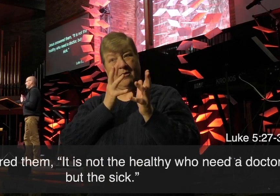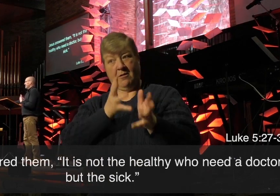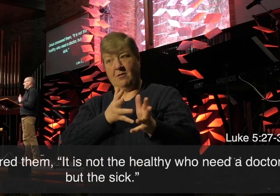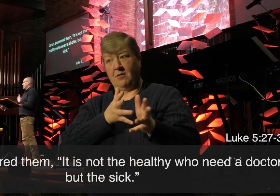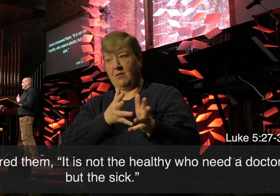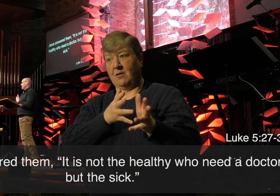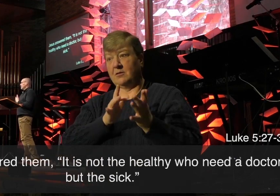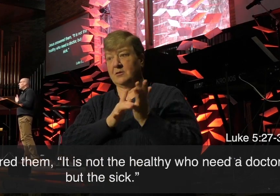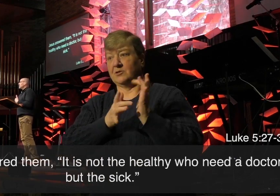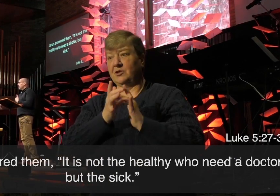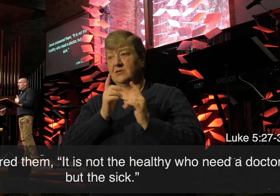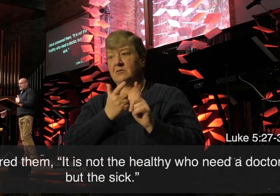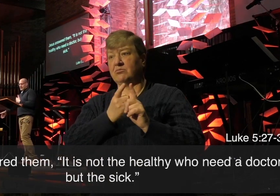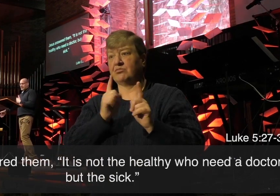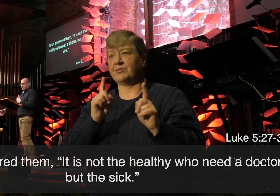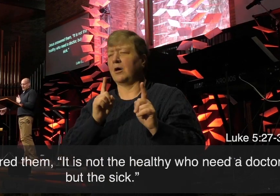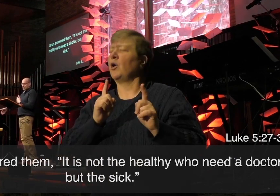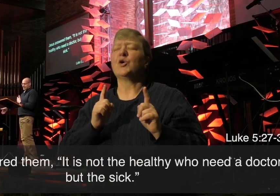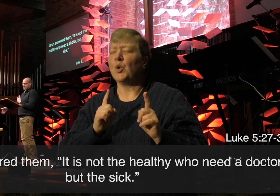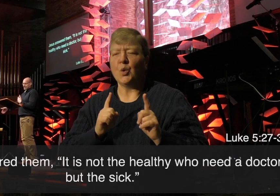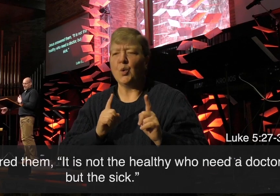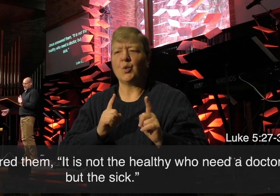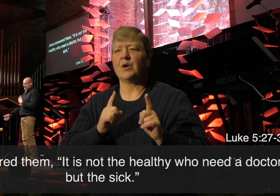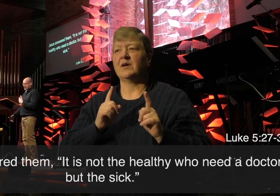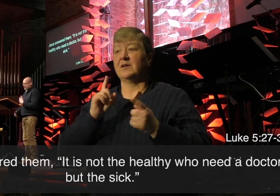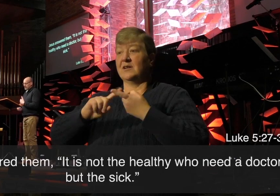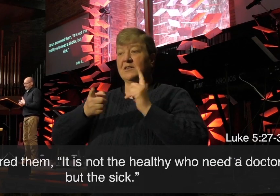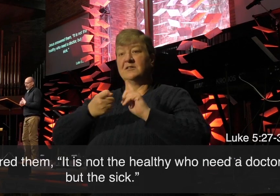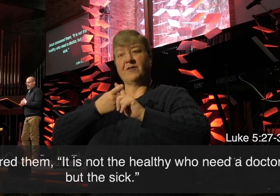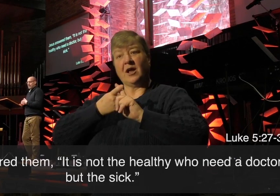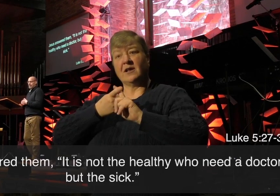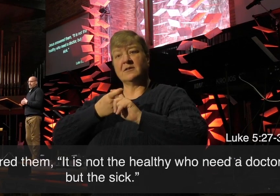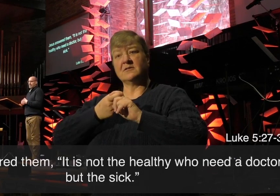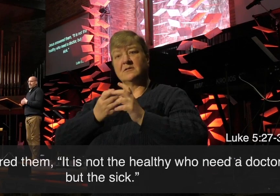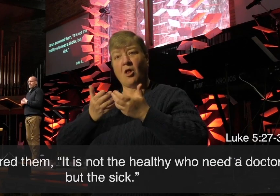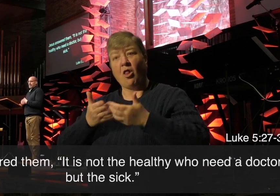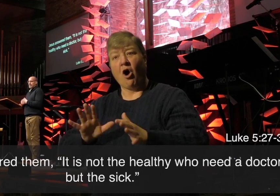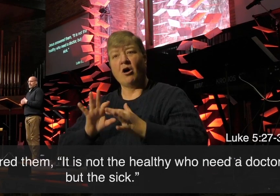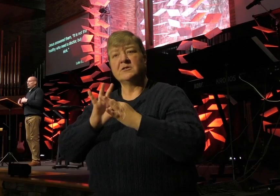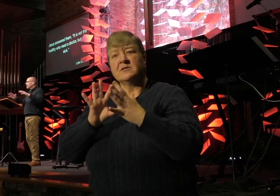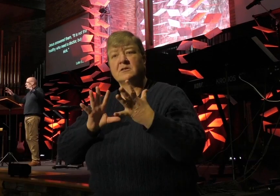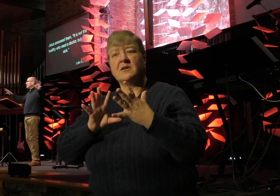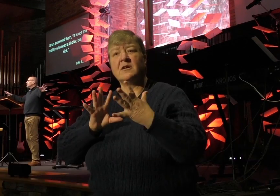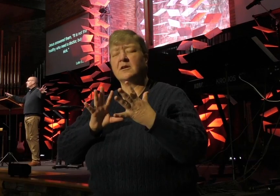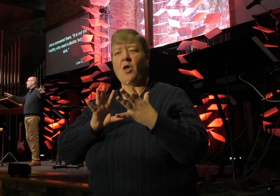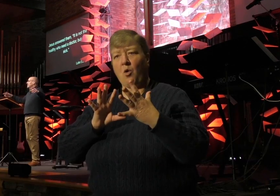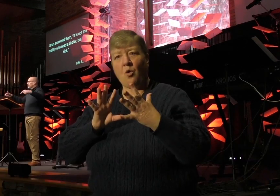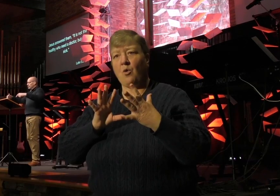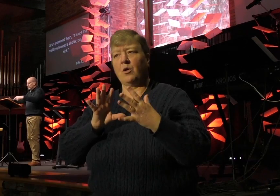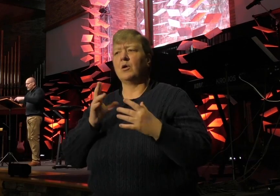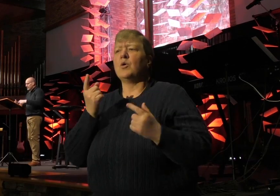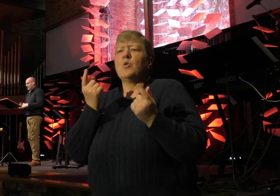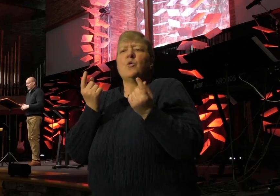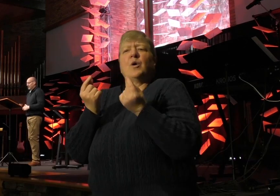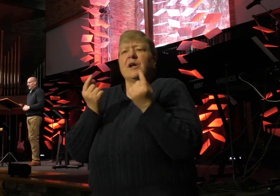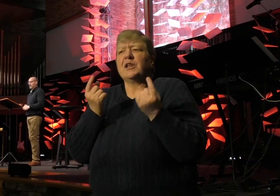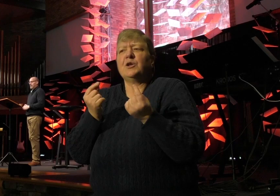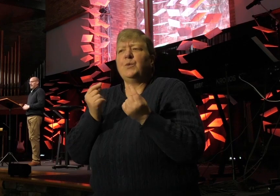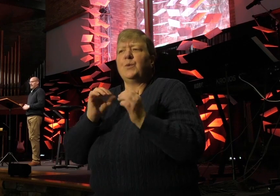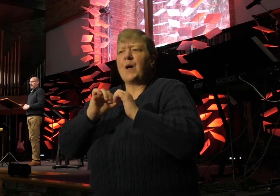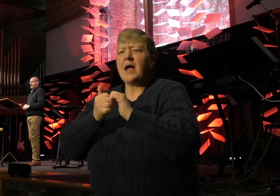friends who were lost like he used to be. What could he do to reach